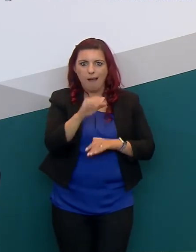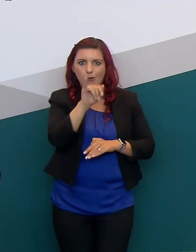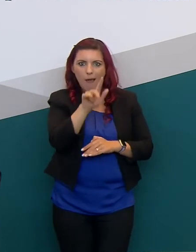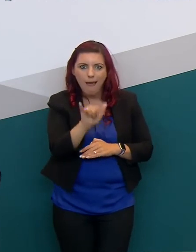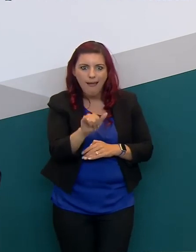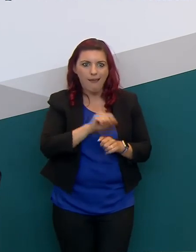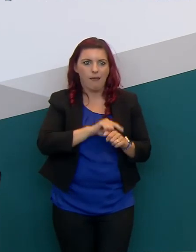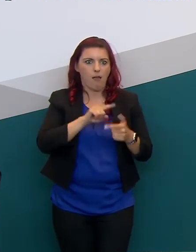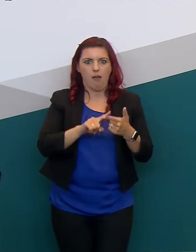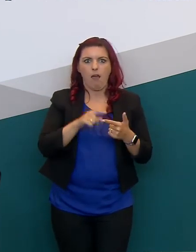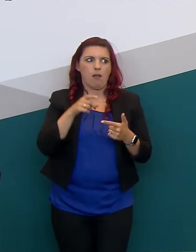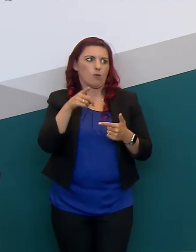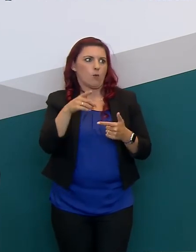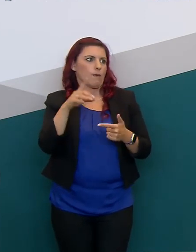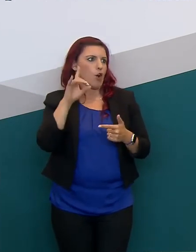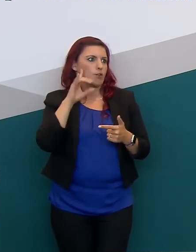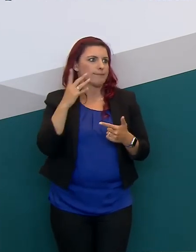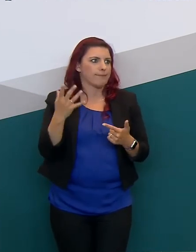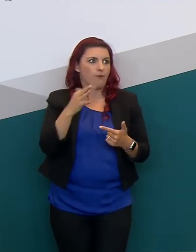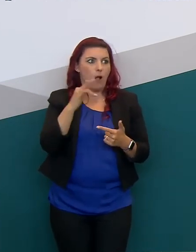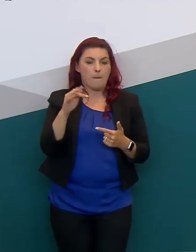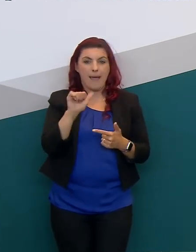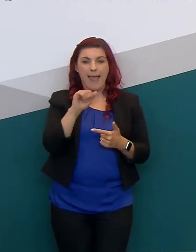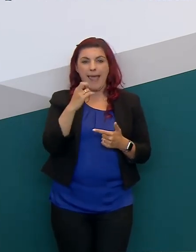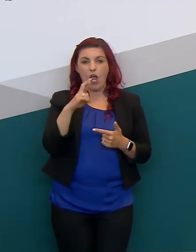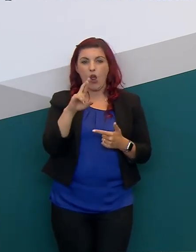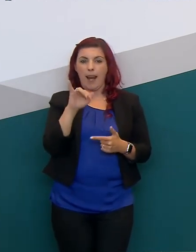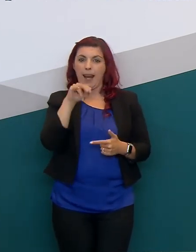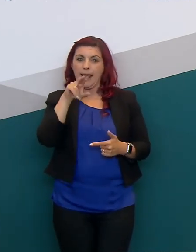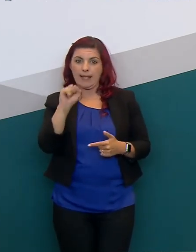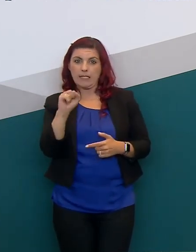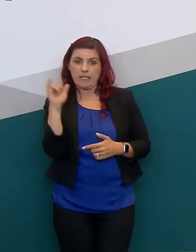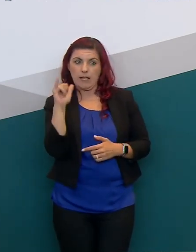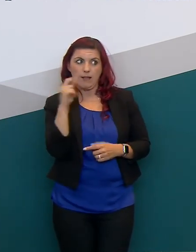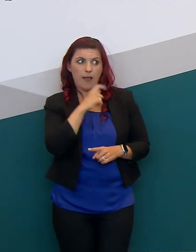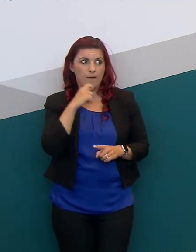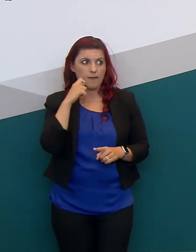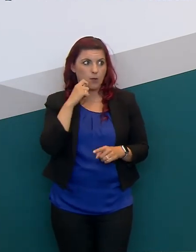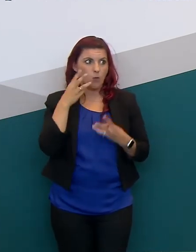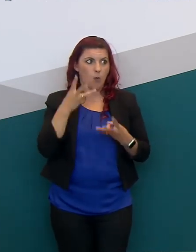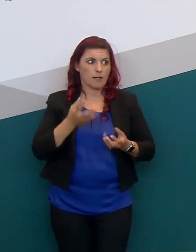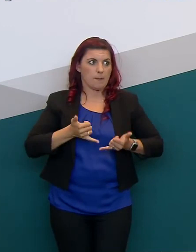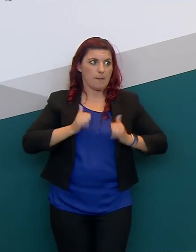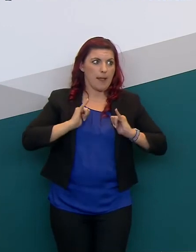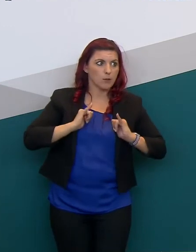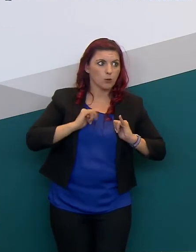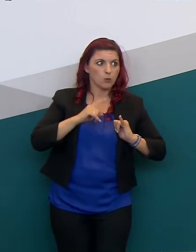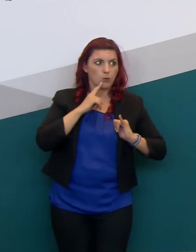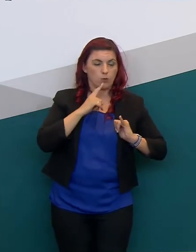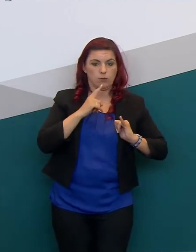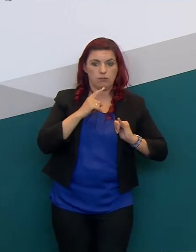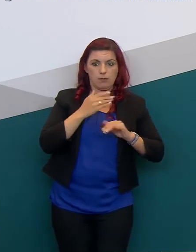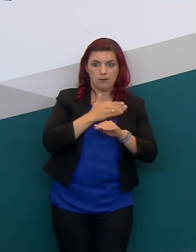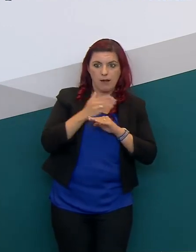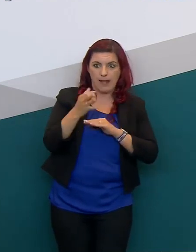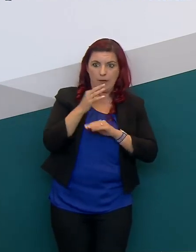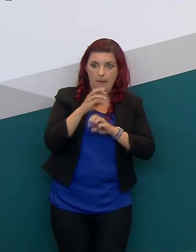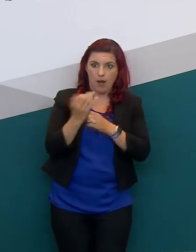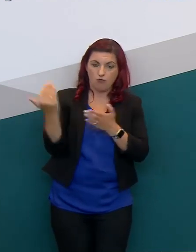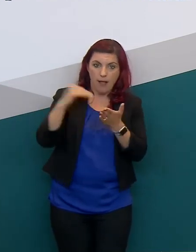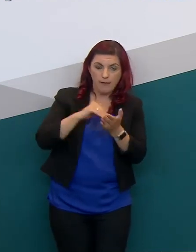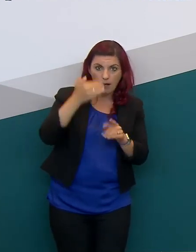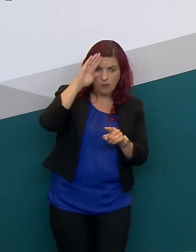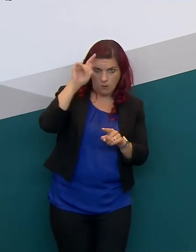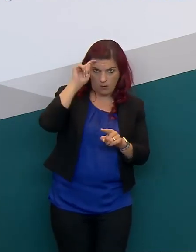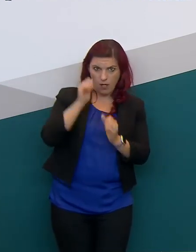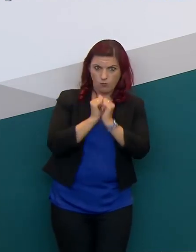heard people from Aer Lingus have said that they want to see the quarantine 2 weeks scrapped for people arriving in this country. Do you think it's appropriate